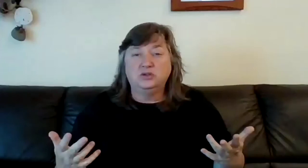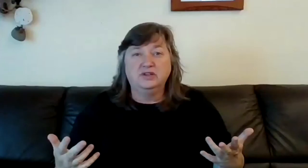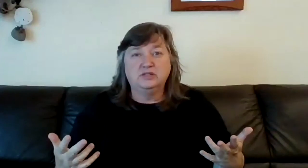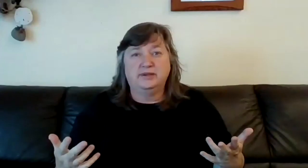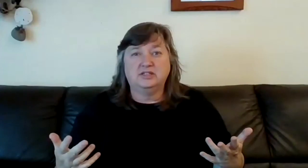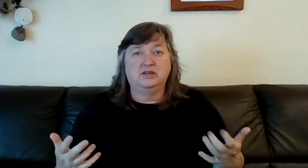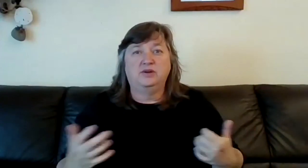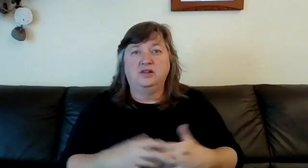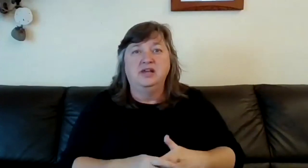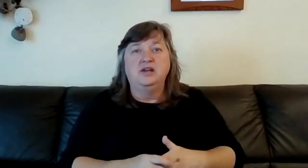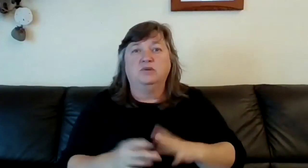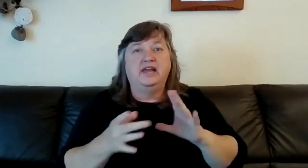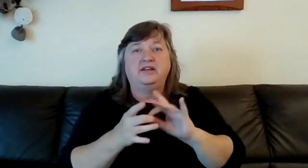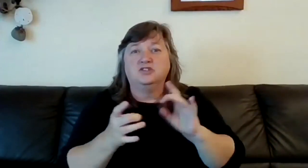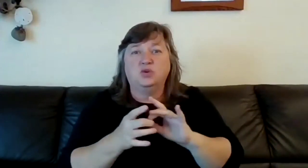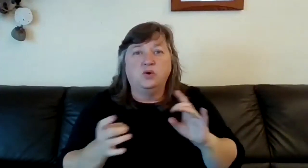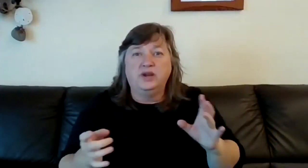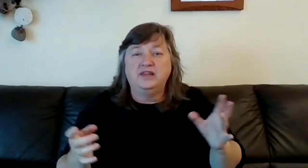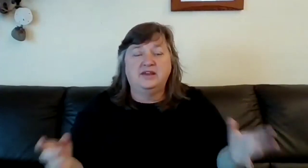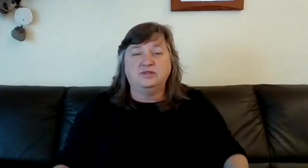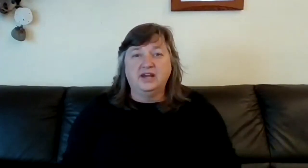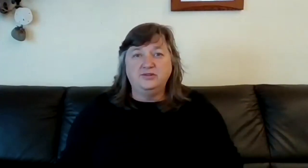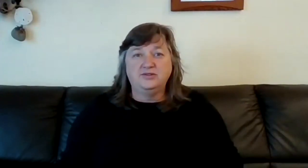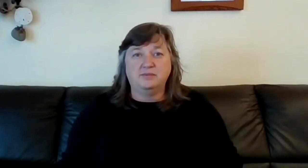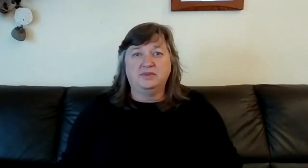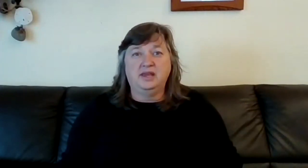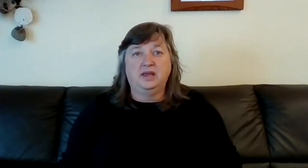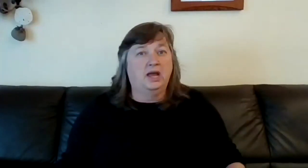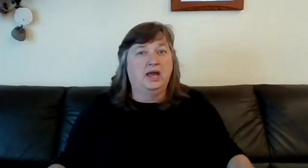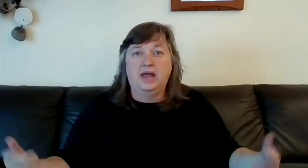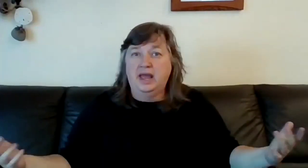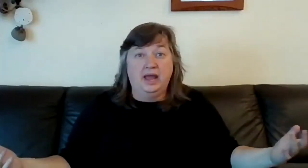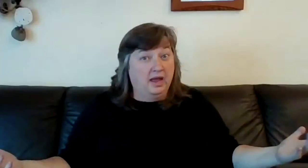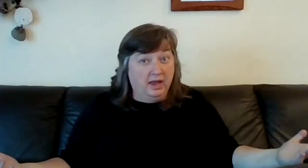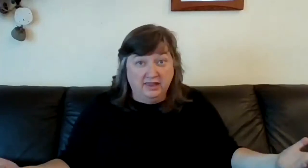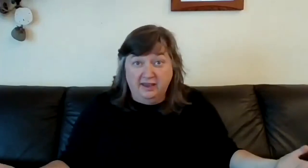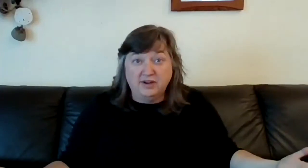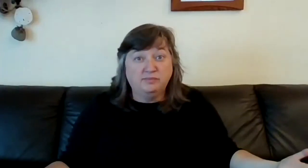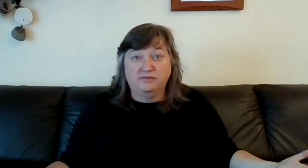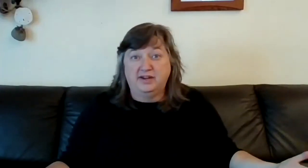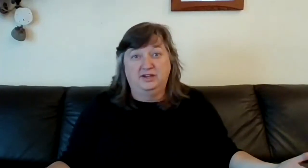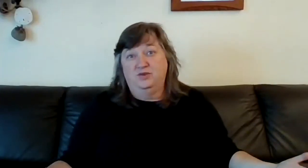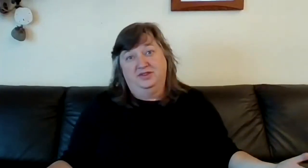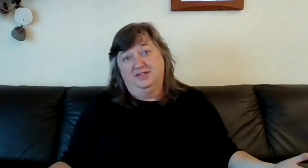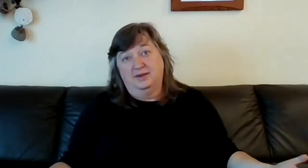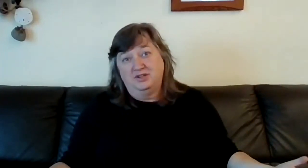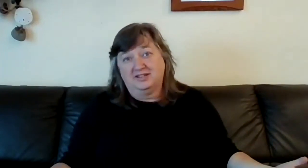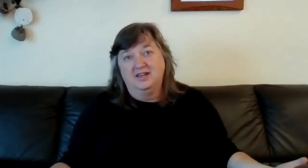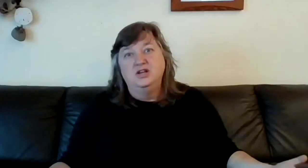children especially, will relate a story, they will tell you something and they have not provided you with the subject.